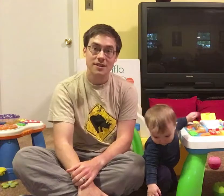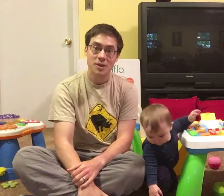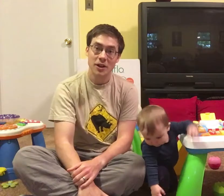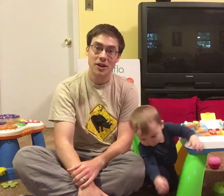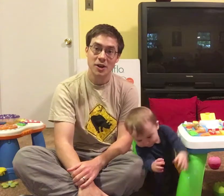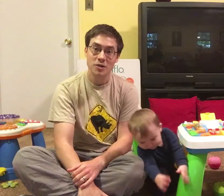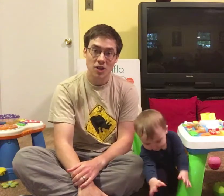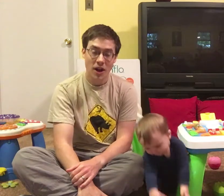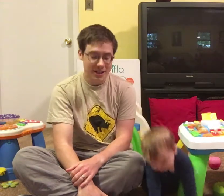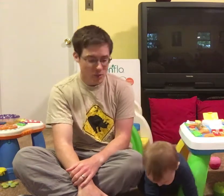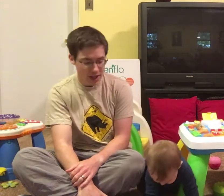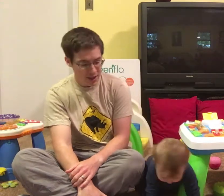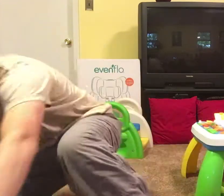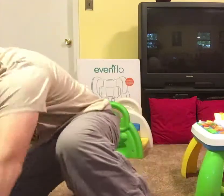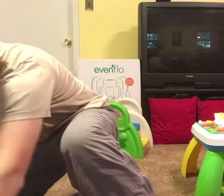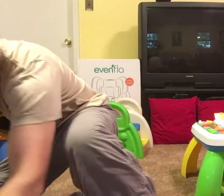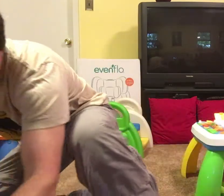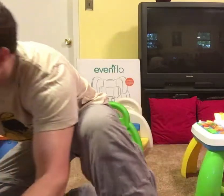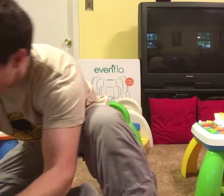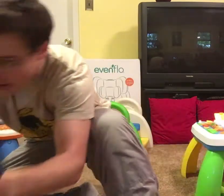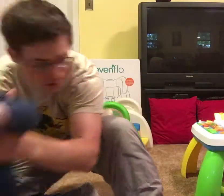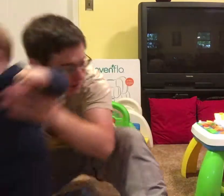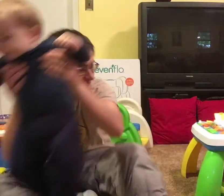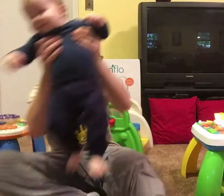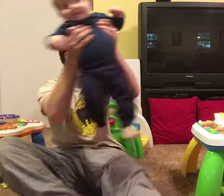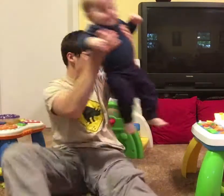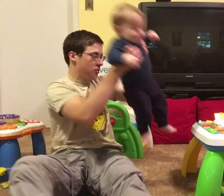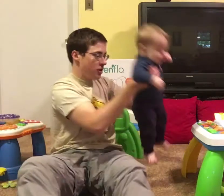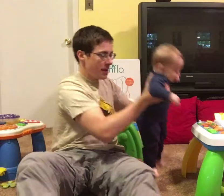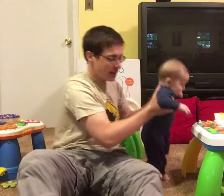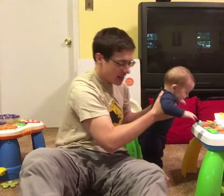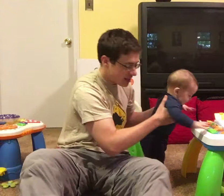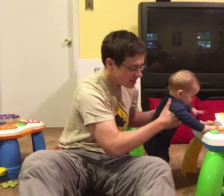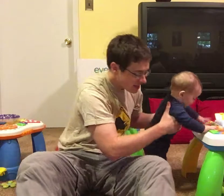So we learned a new song this week. Whoa. What